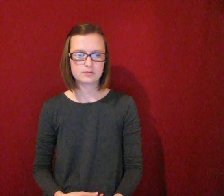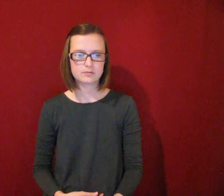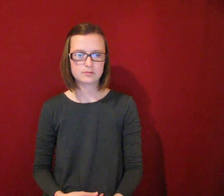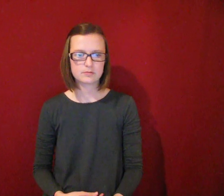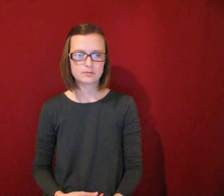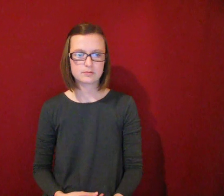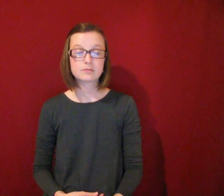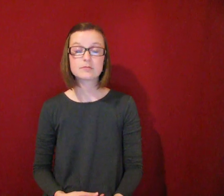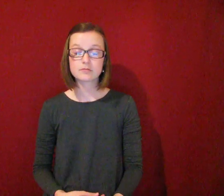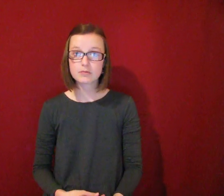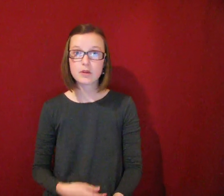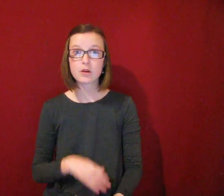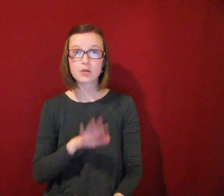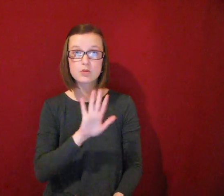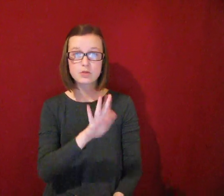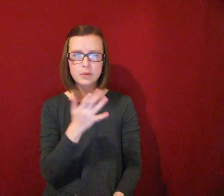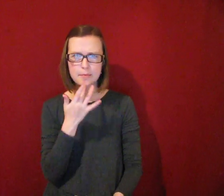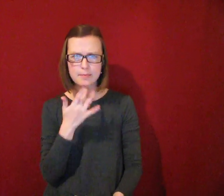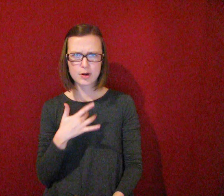And what is your date of birth?